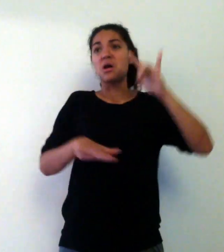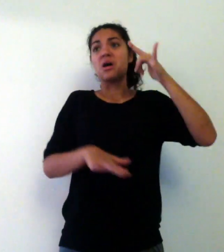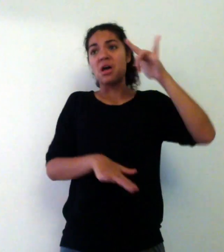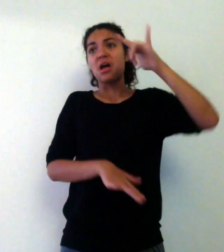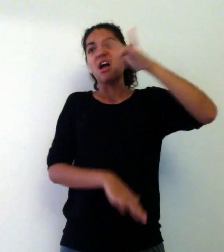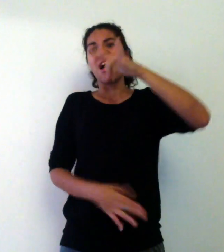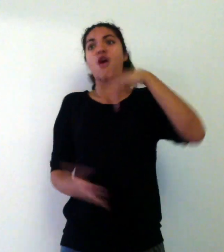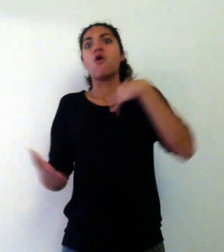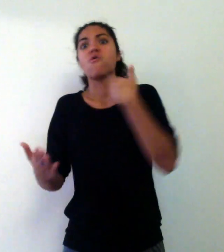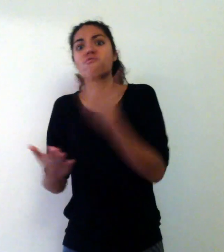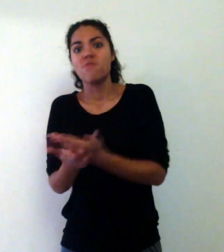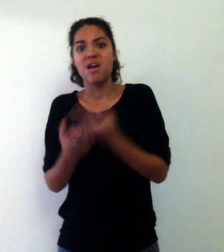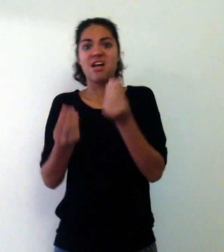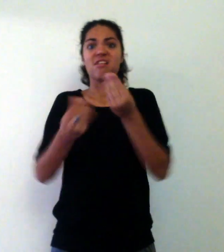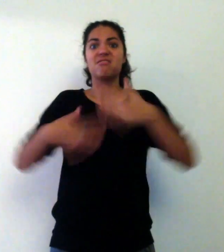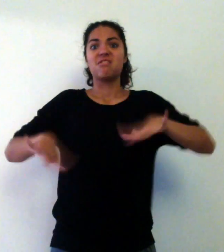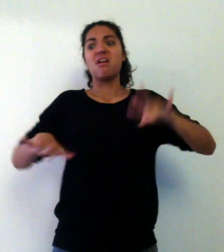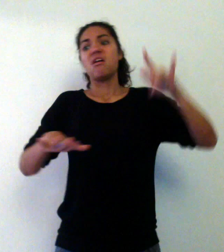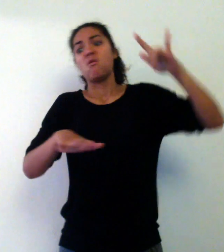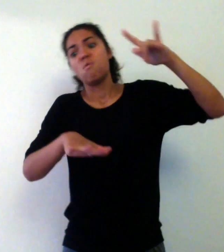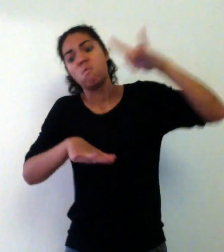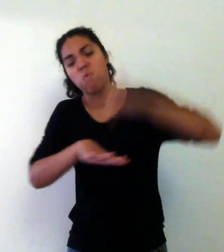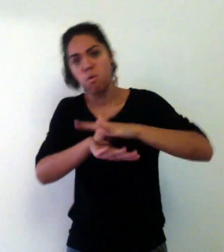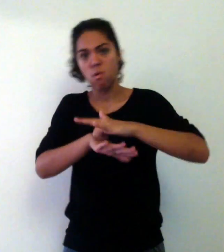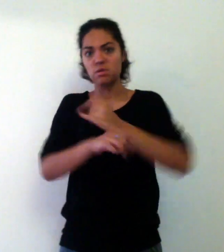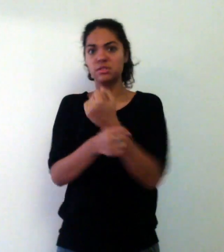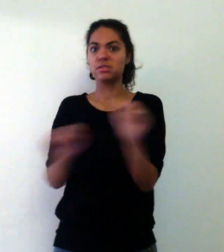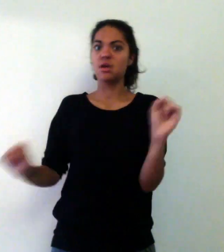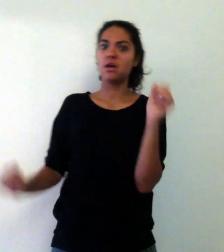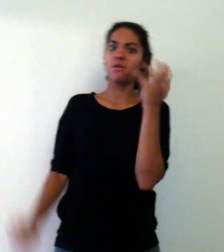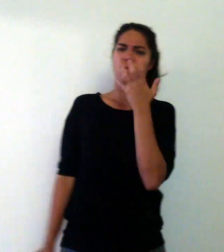to a safe landing. Whom do you thank then?